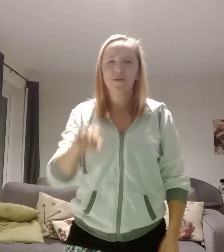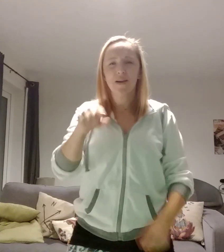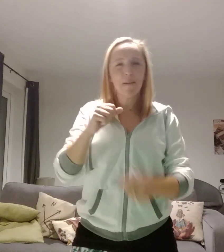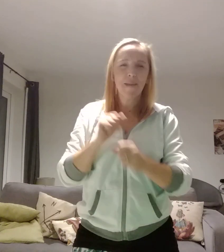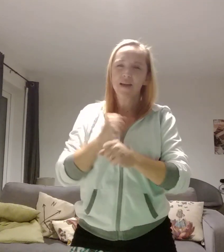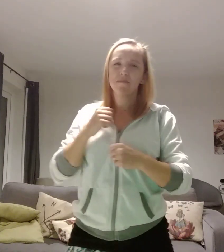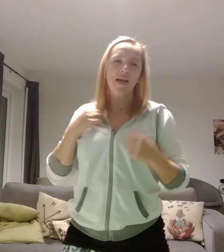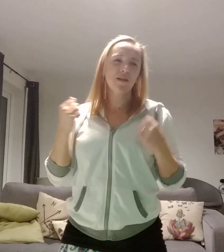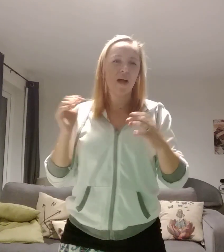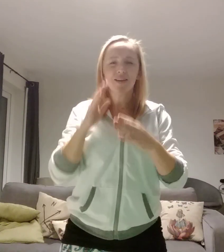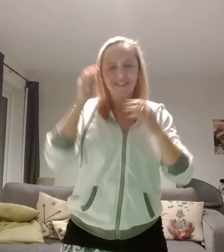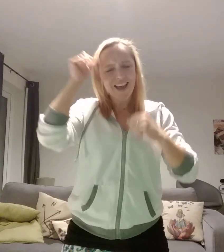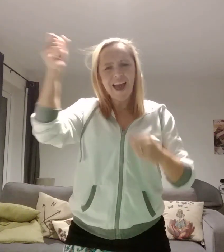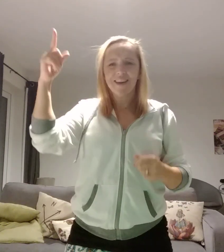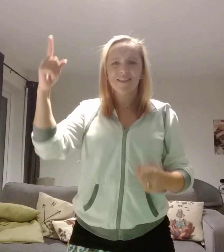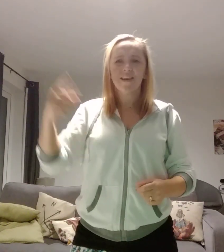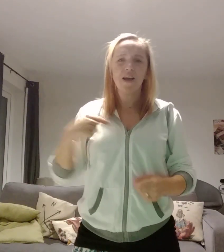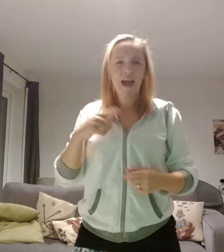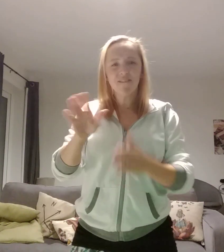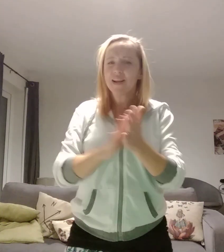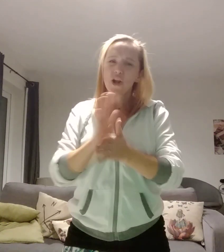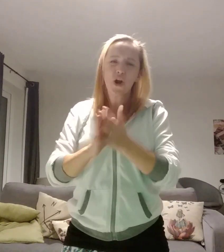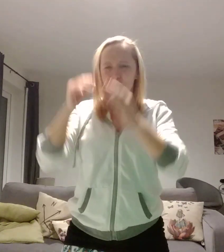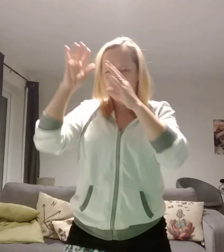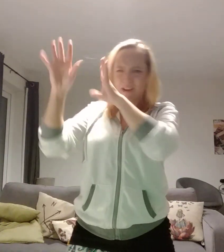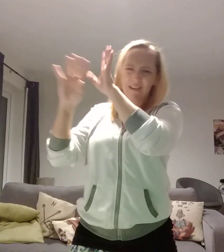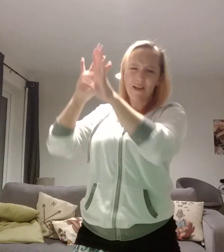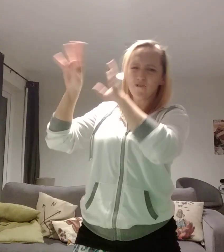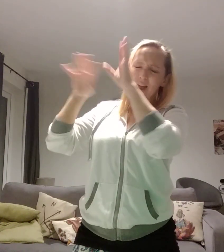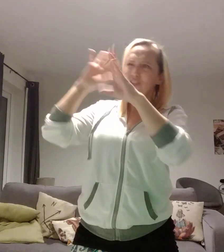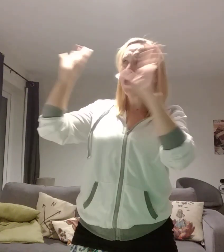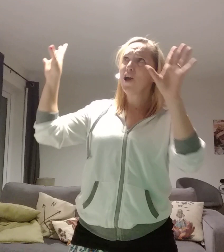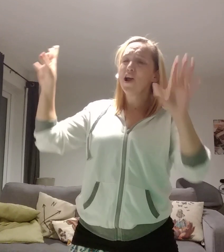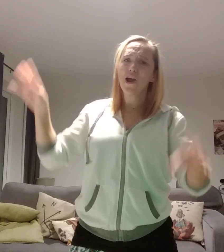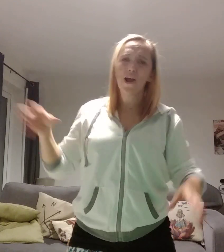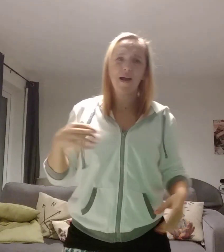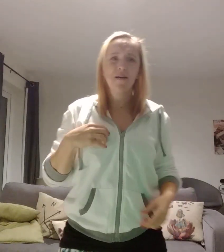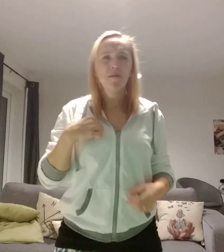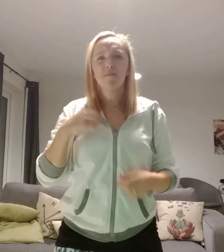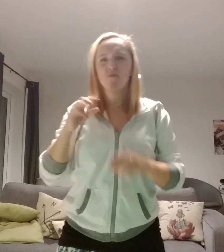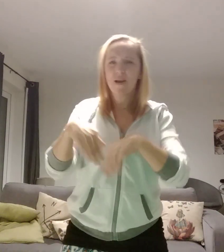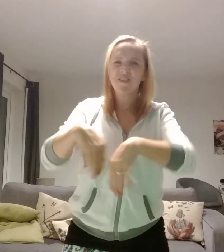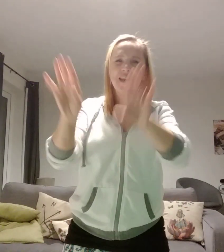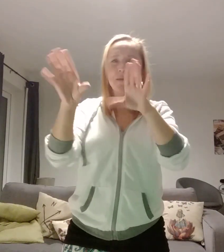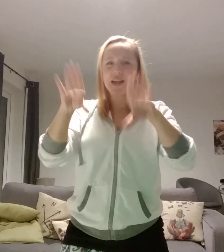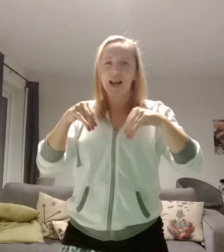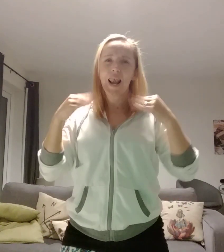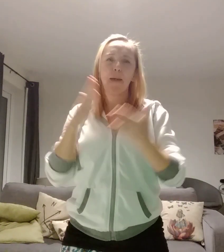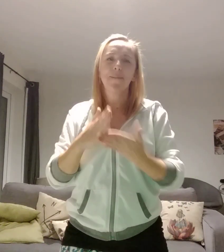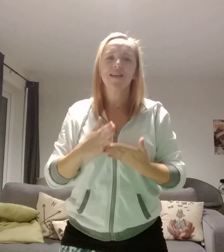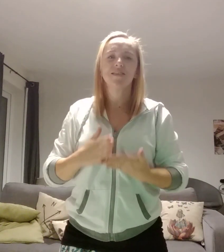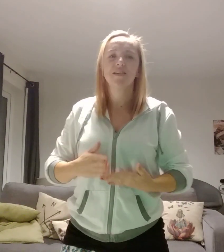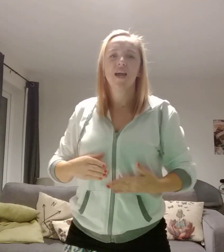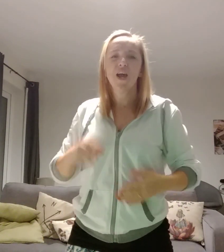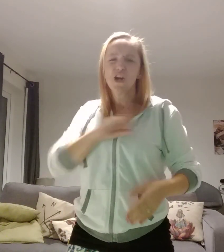down. Yes, I think you understand. You're having delusions of grandeur. I'm through accepting limits,